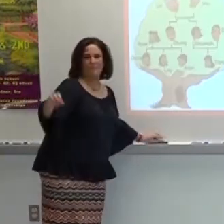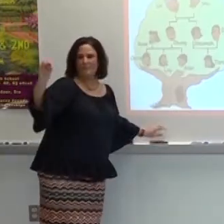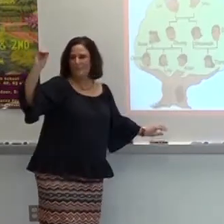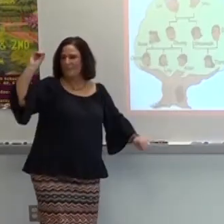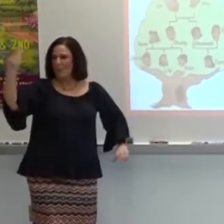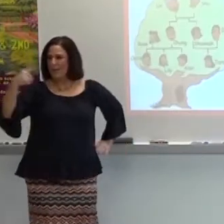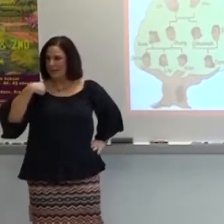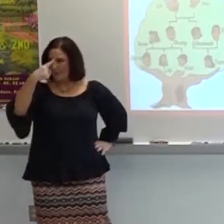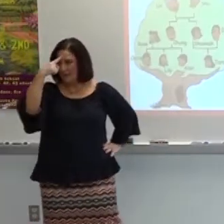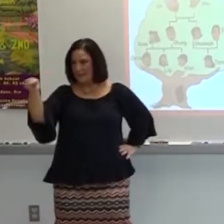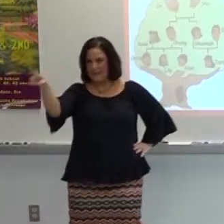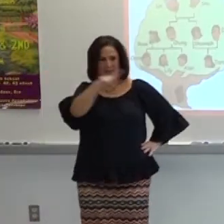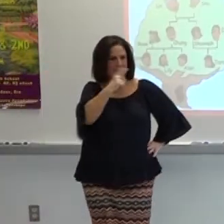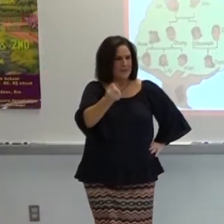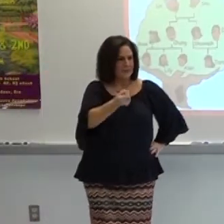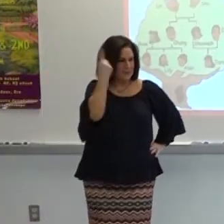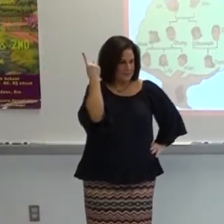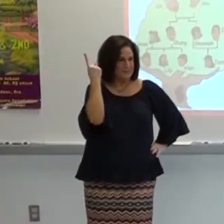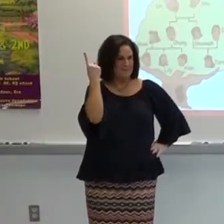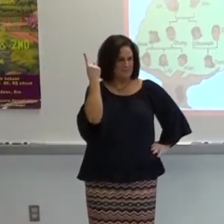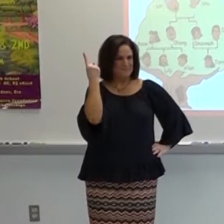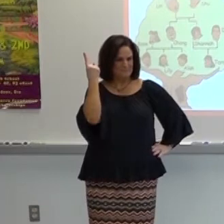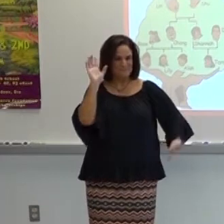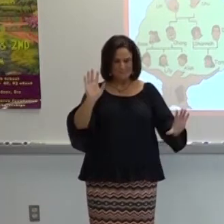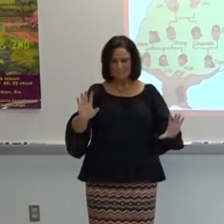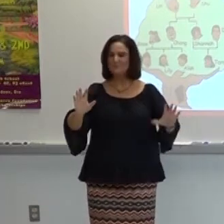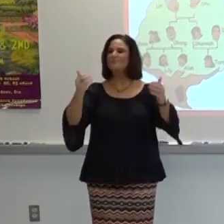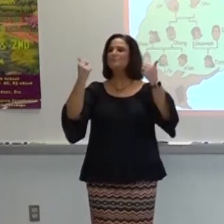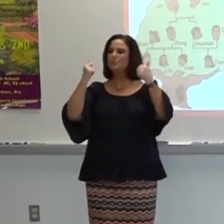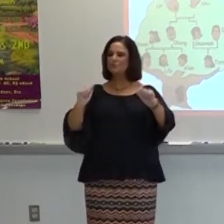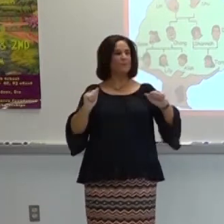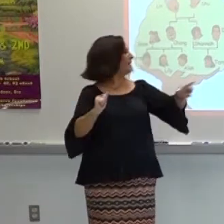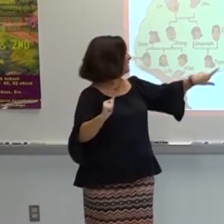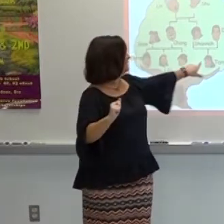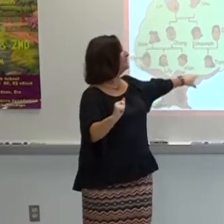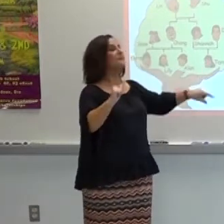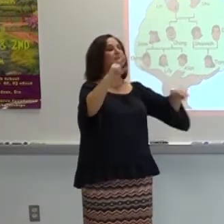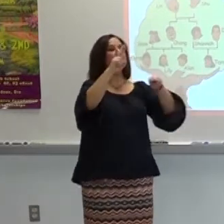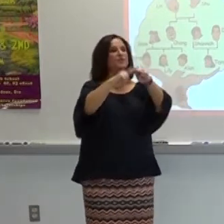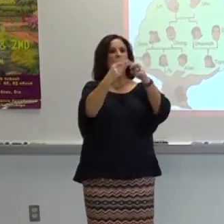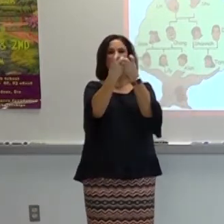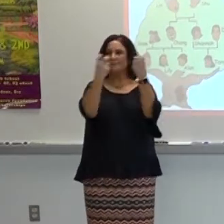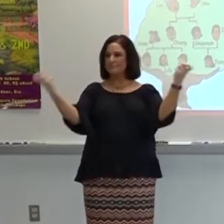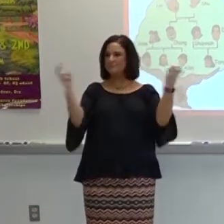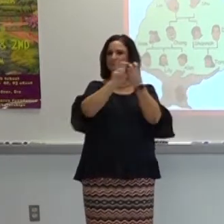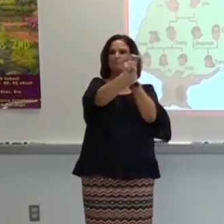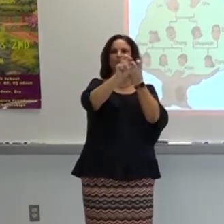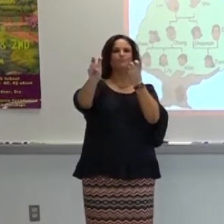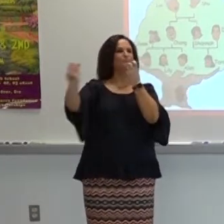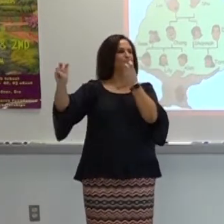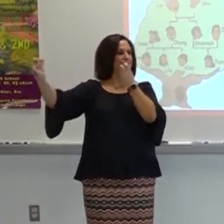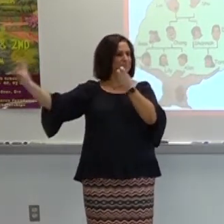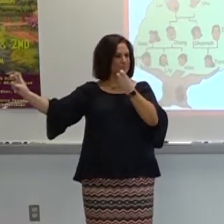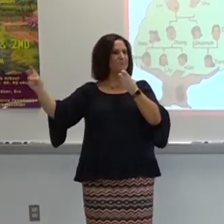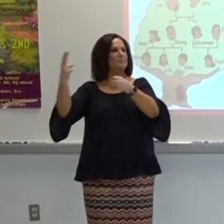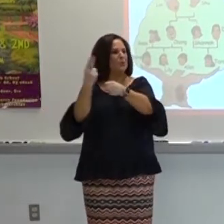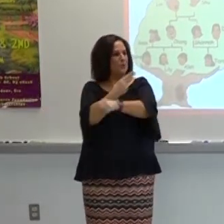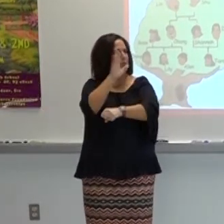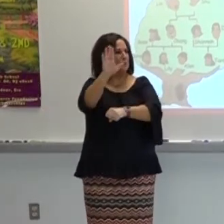Okay. I think you guys really got it. We're going to try our next activity where we do our